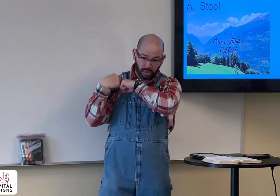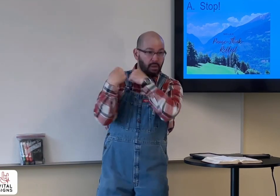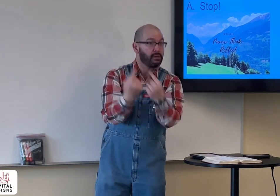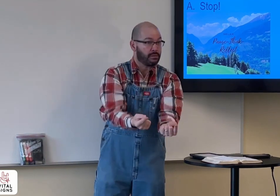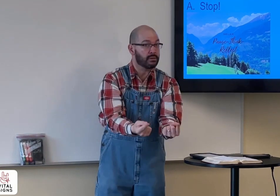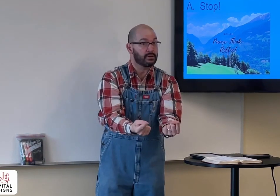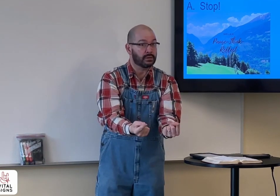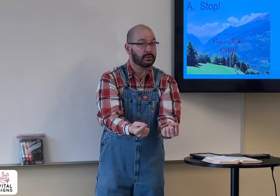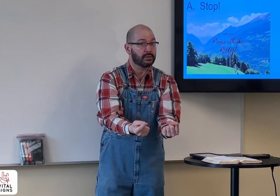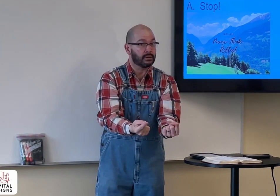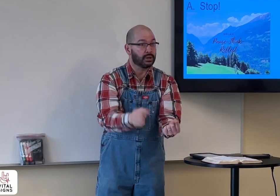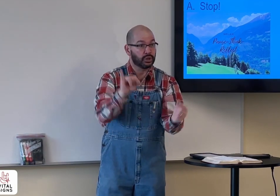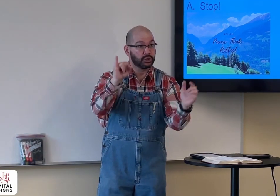will